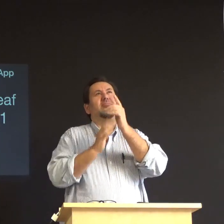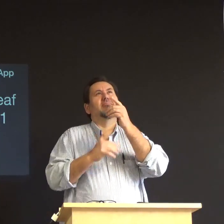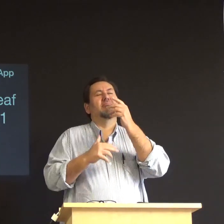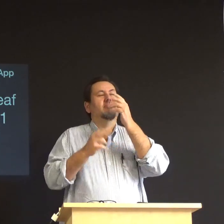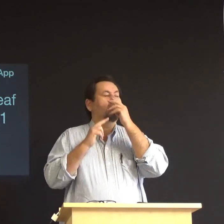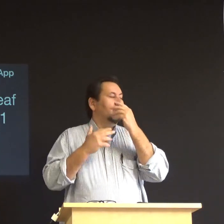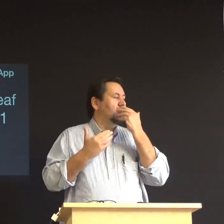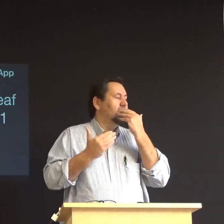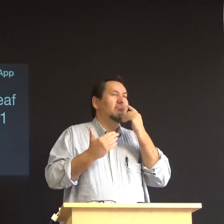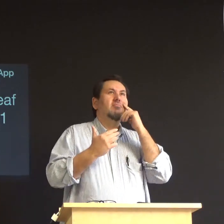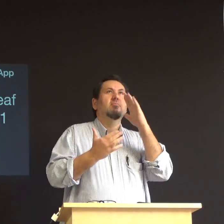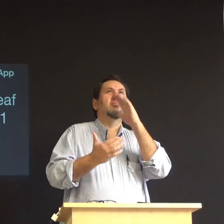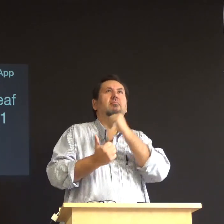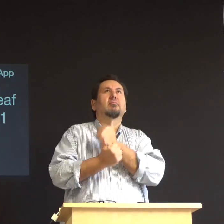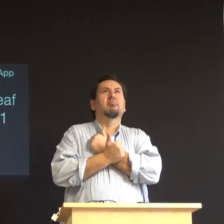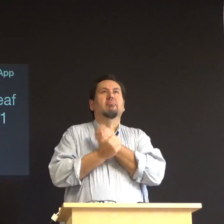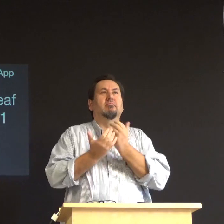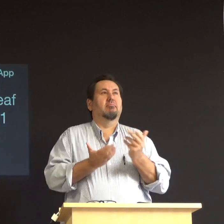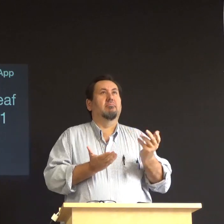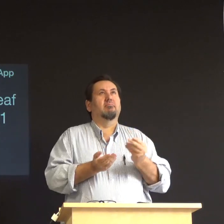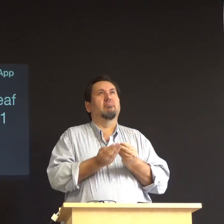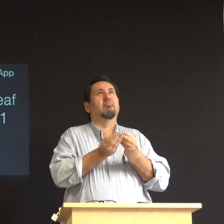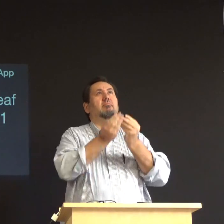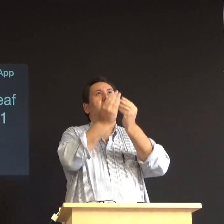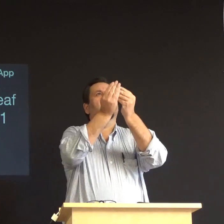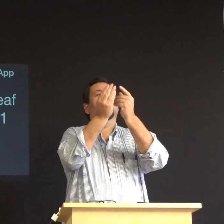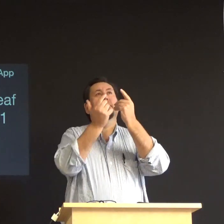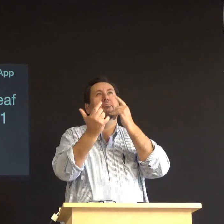That's a prayer. Thank him for this offering.